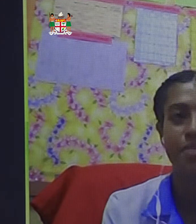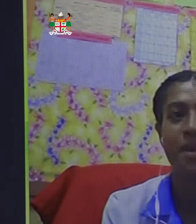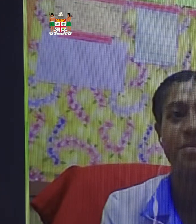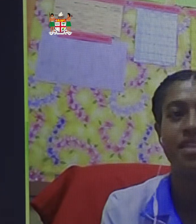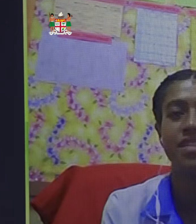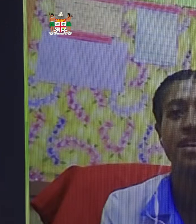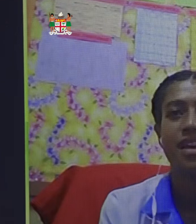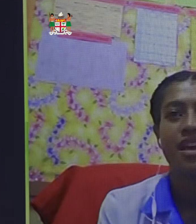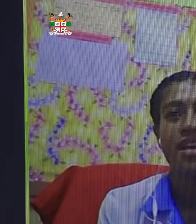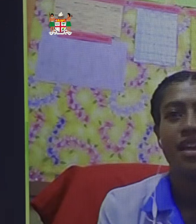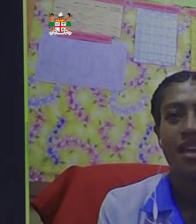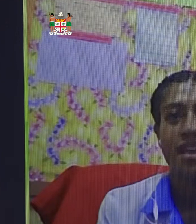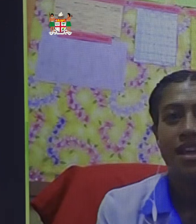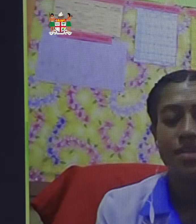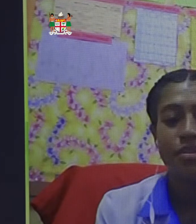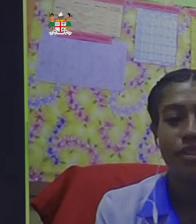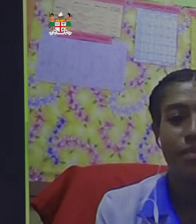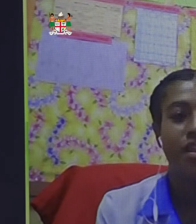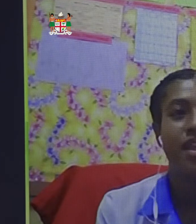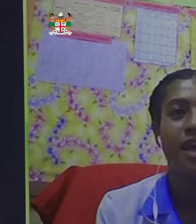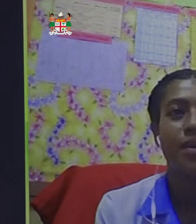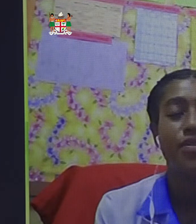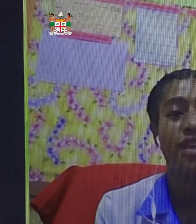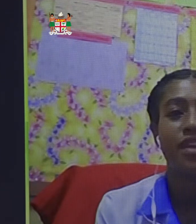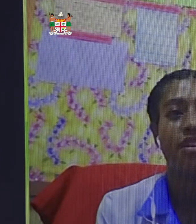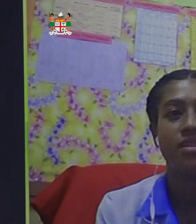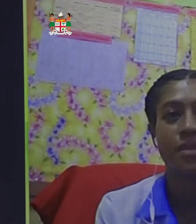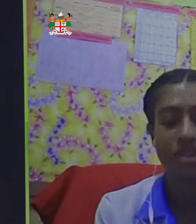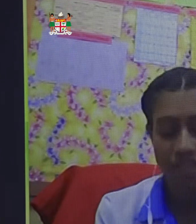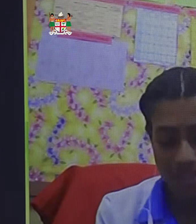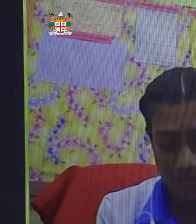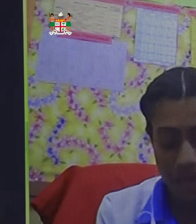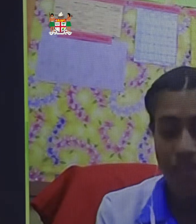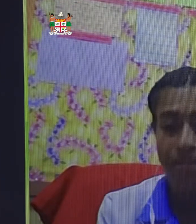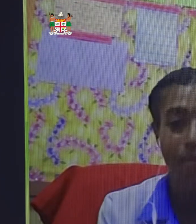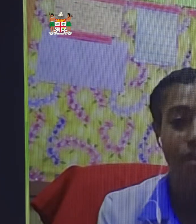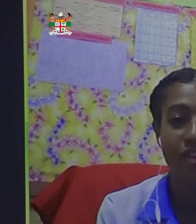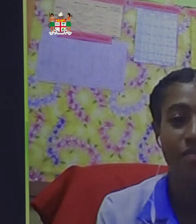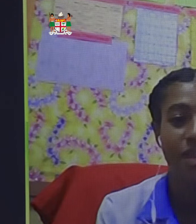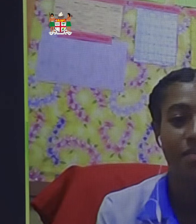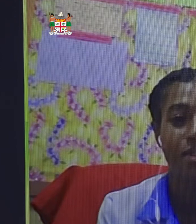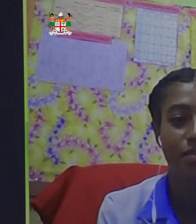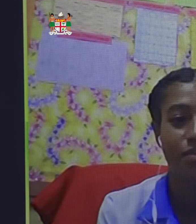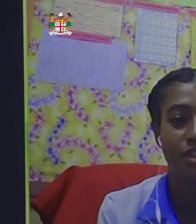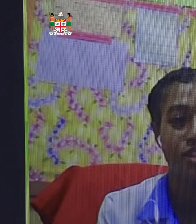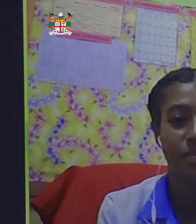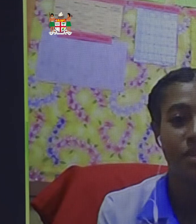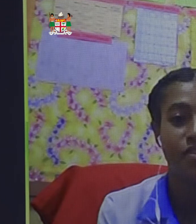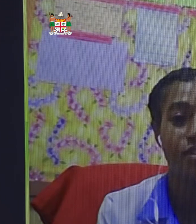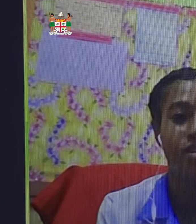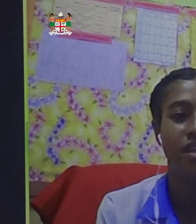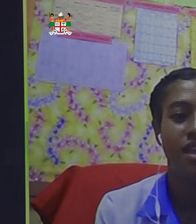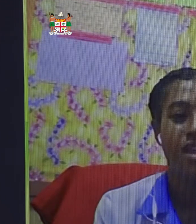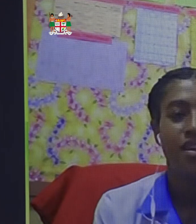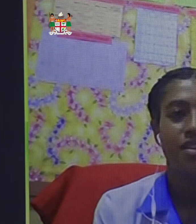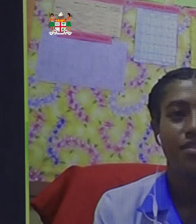English department. And most importantly, I want to thank God, because without Him, I wouldn't have been able to reach this place